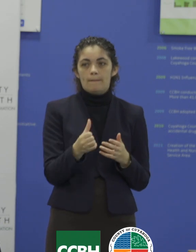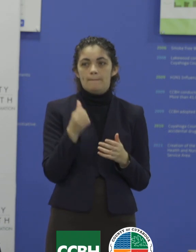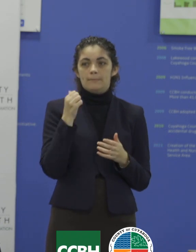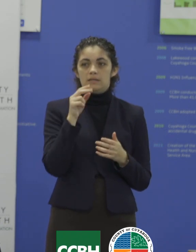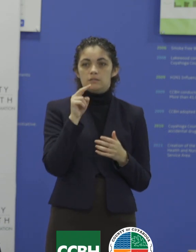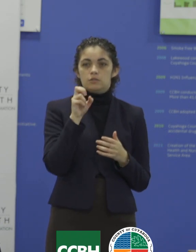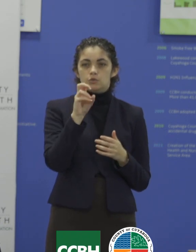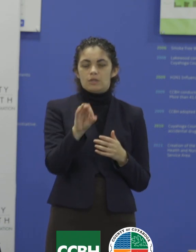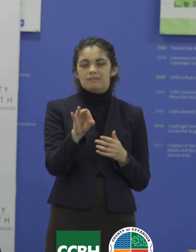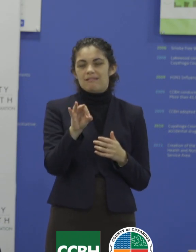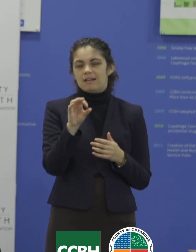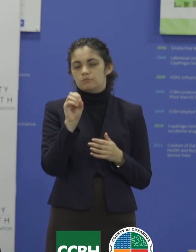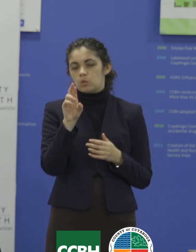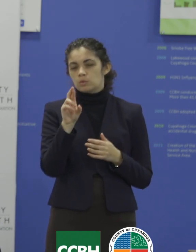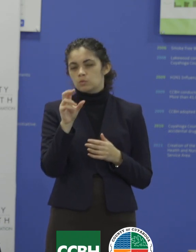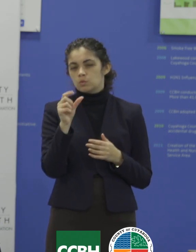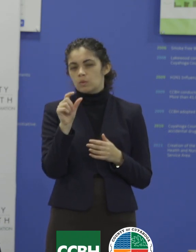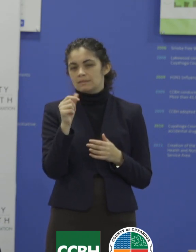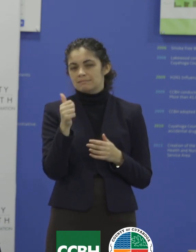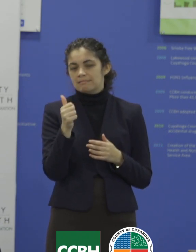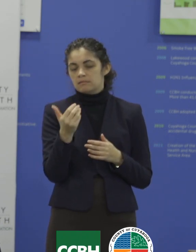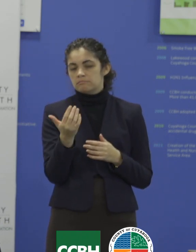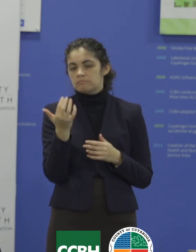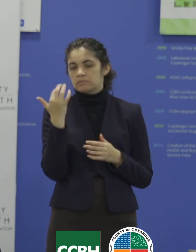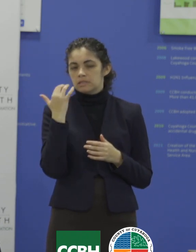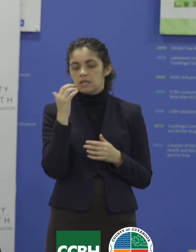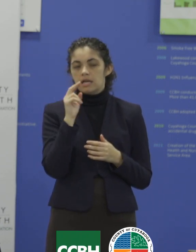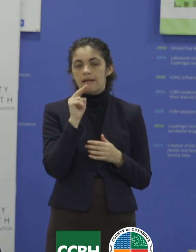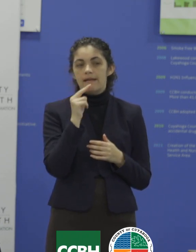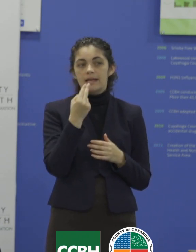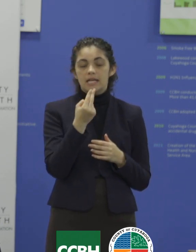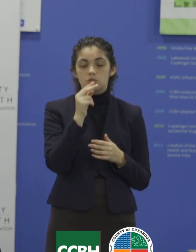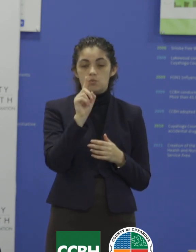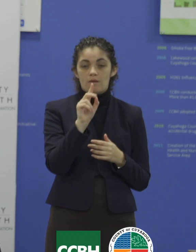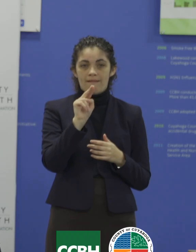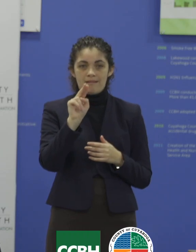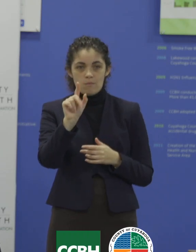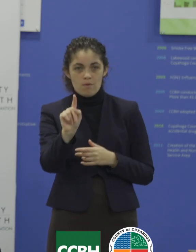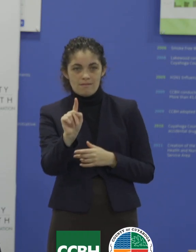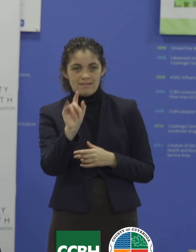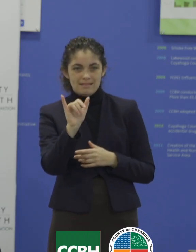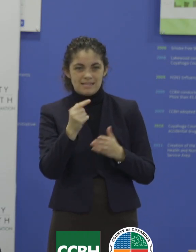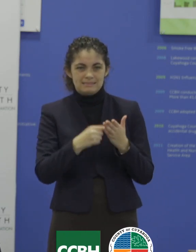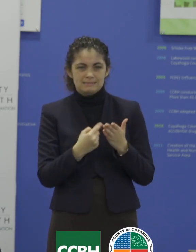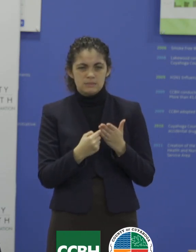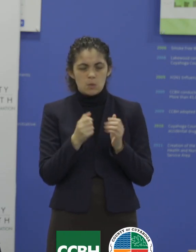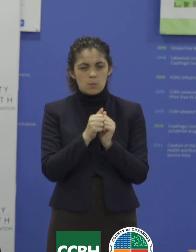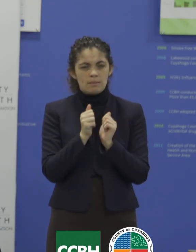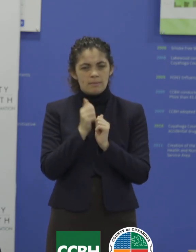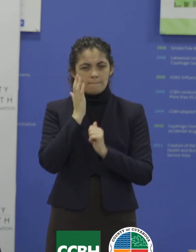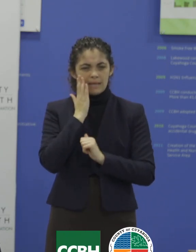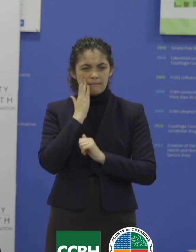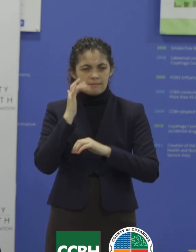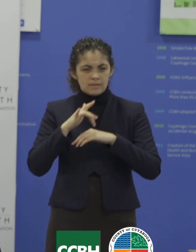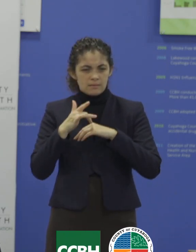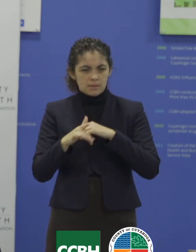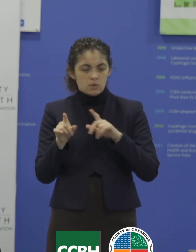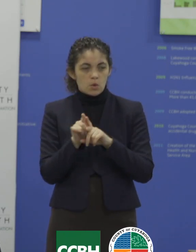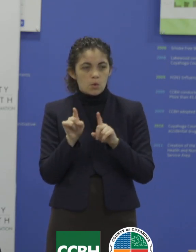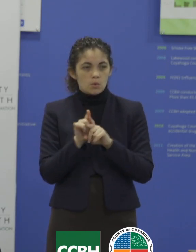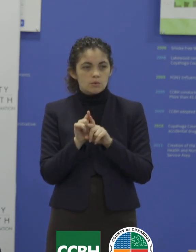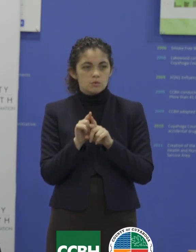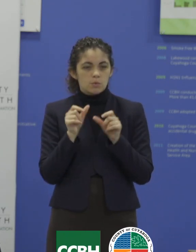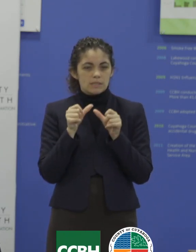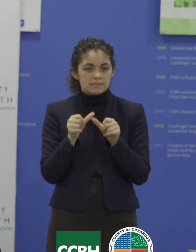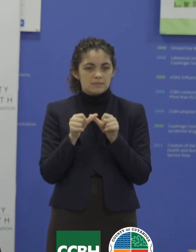2009, 2010, during the H1N1 pandemic, the discussion around bed capacity, and we talked earlier about forward movement